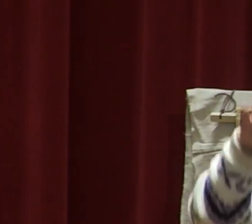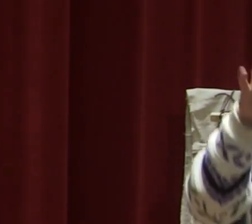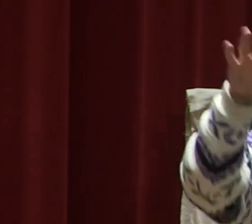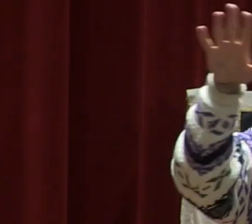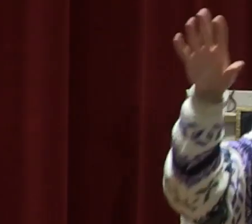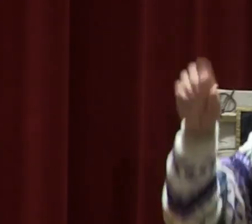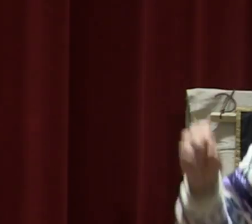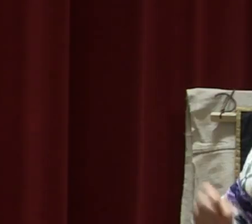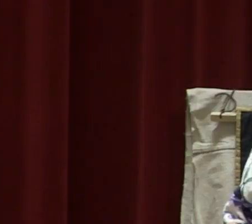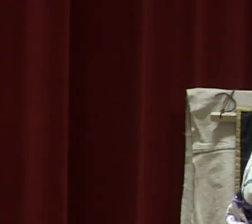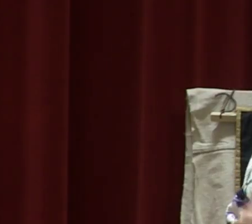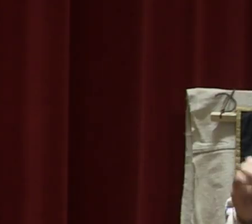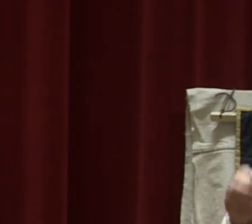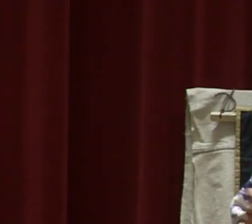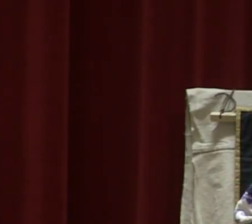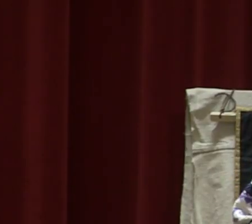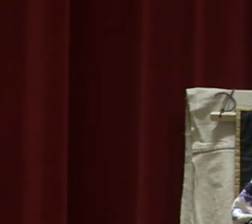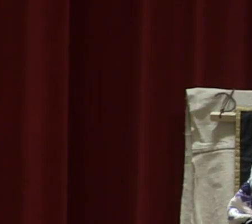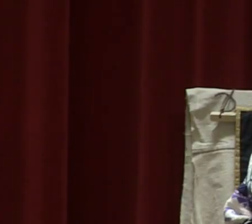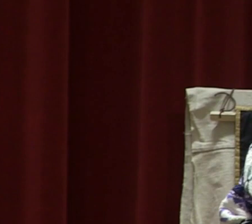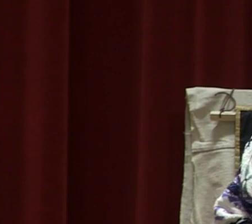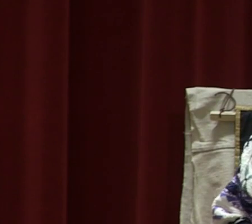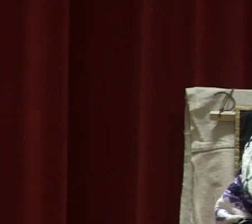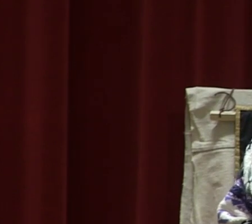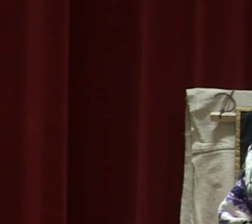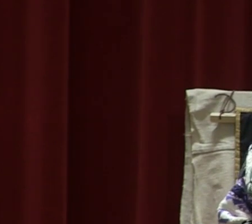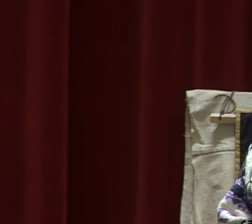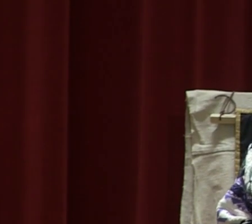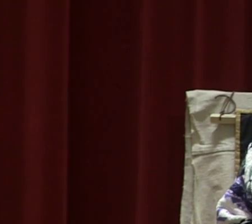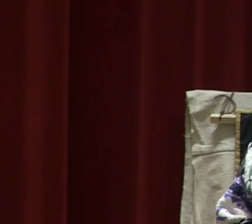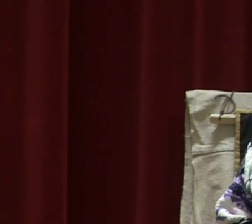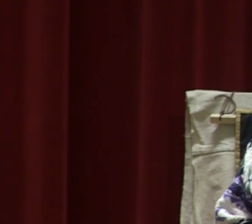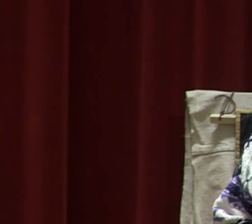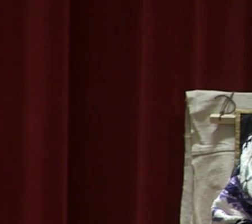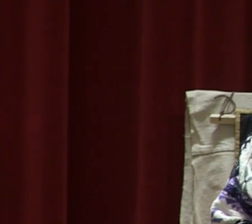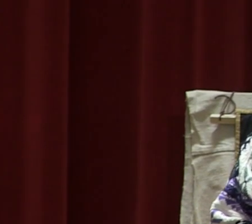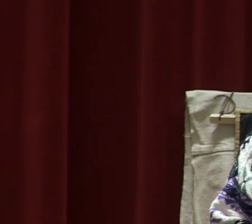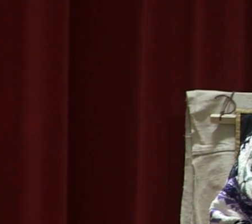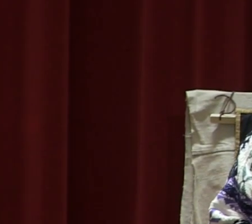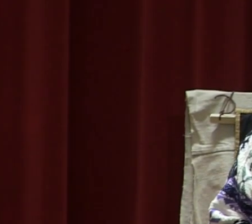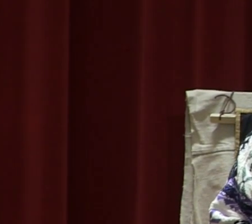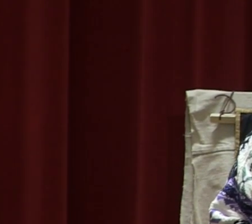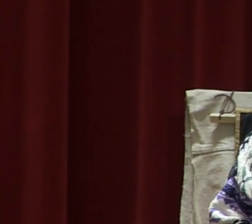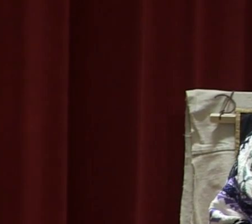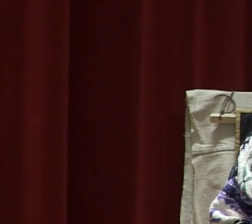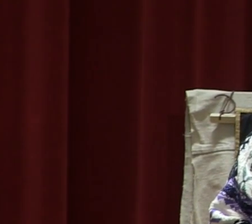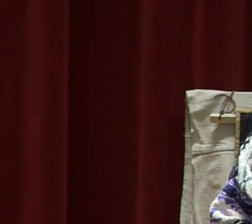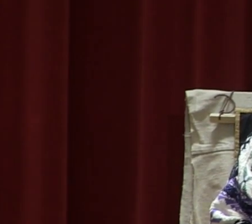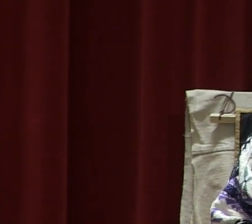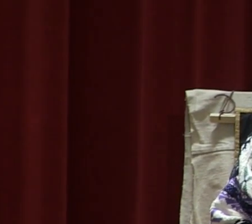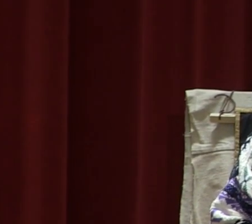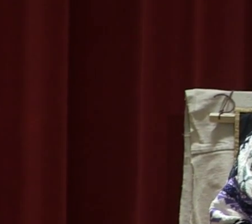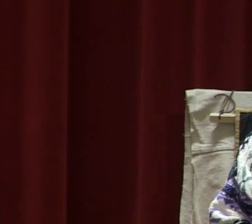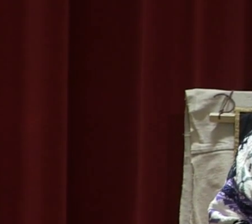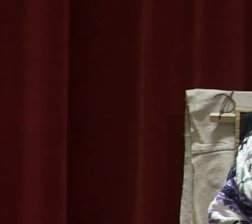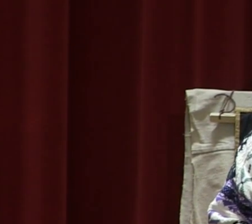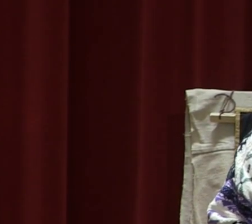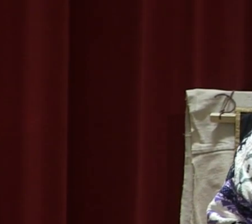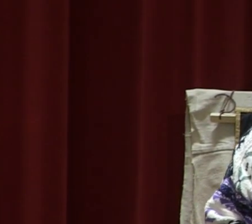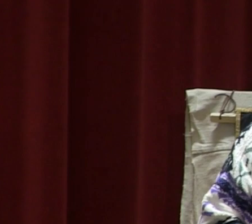was just coming around to his favorite part of the tune when he heard an eerie